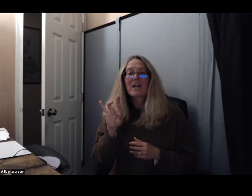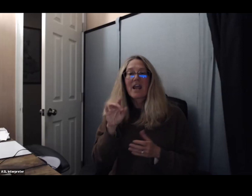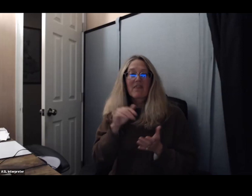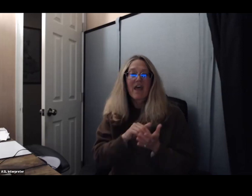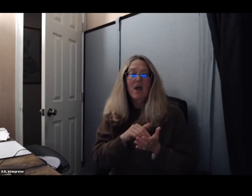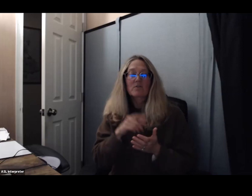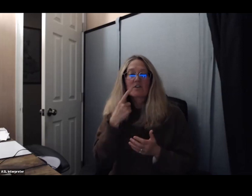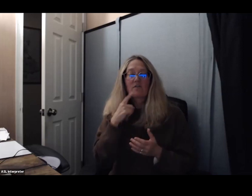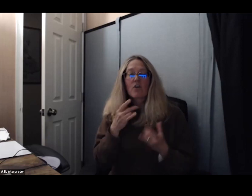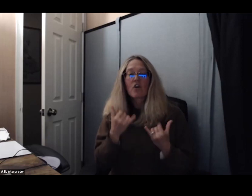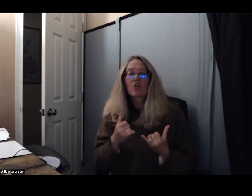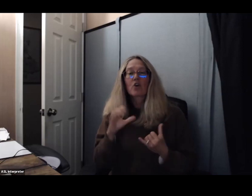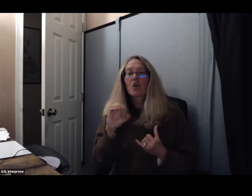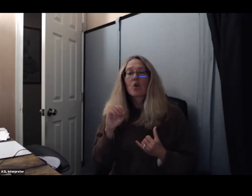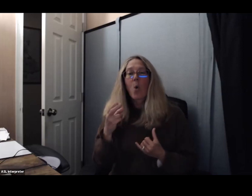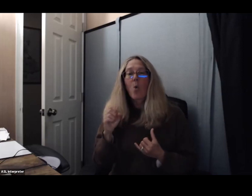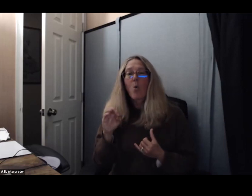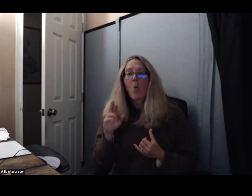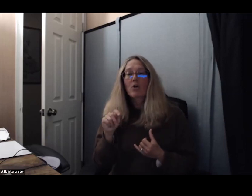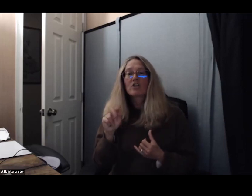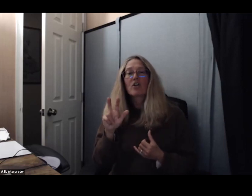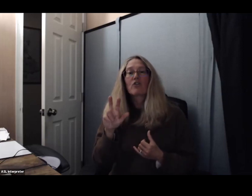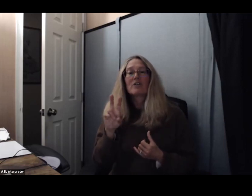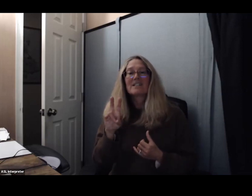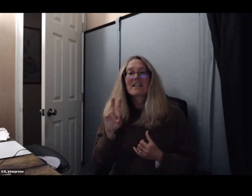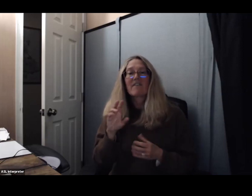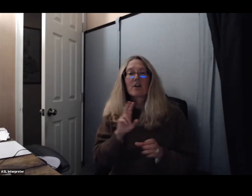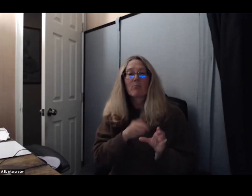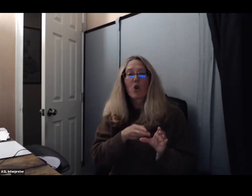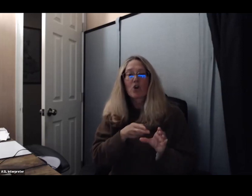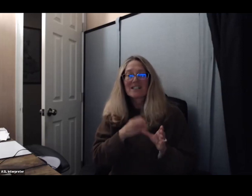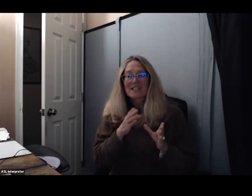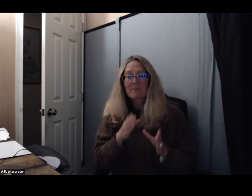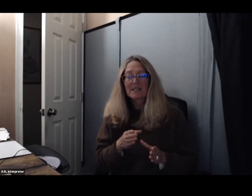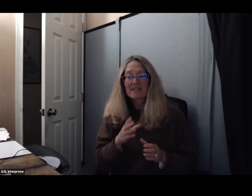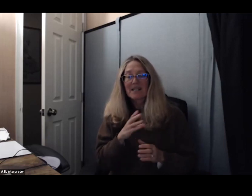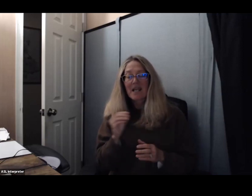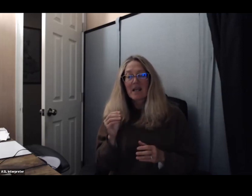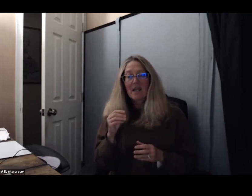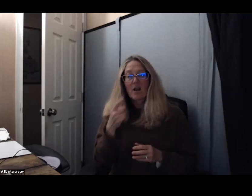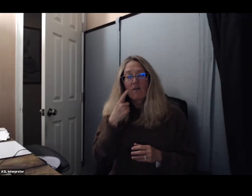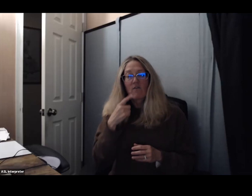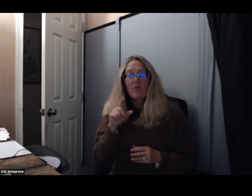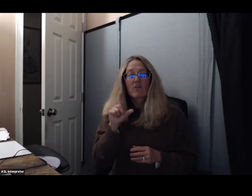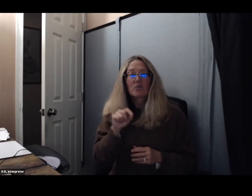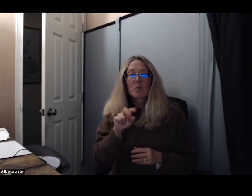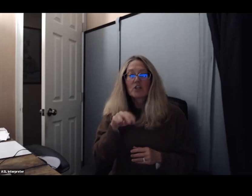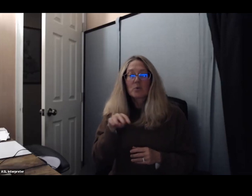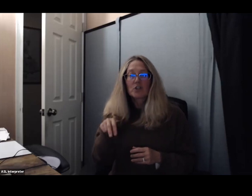$148,000 for the current cohort of 37 participants, and this is for the